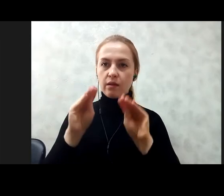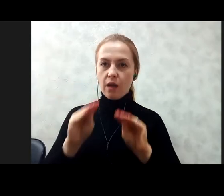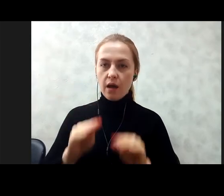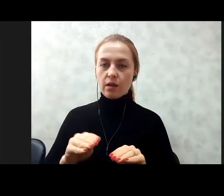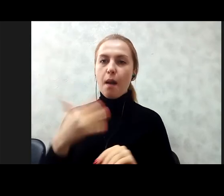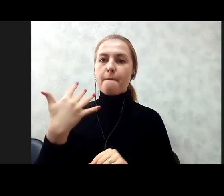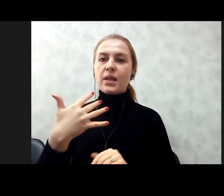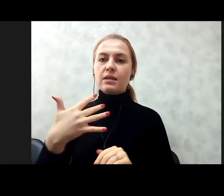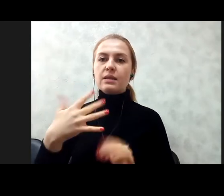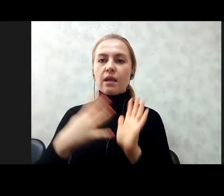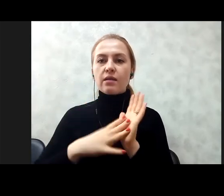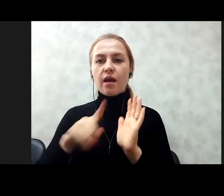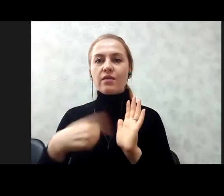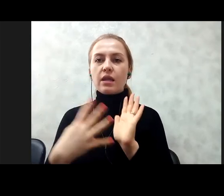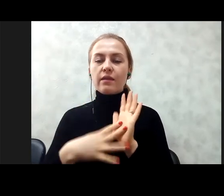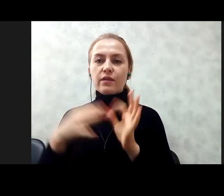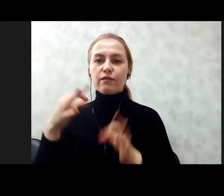we've analyzed the preliminary data,